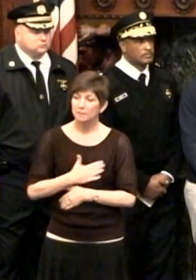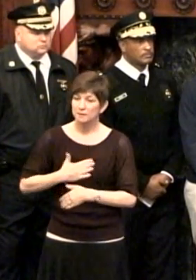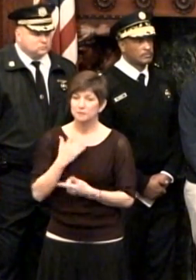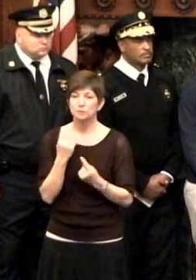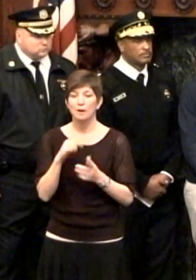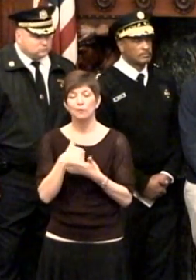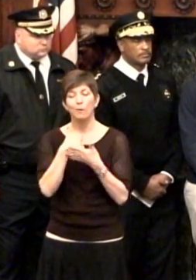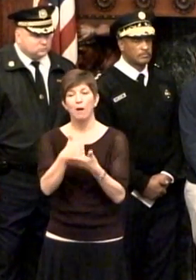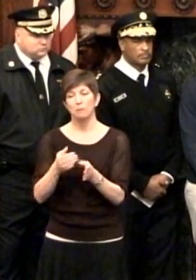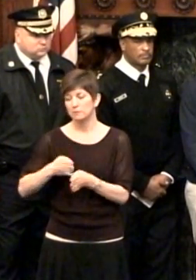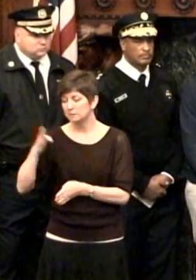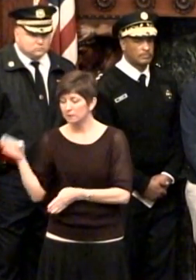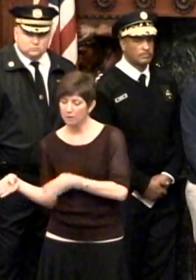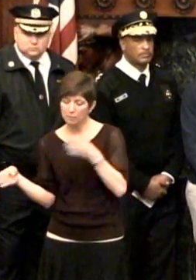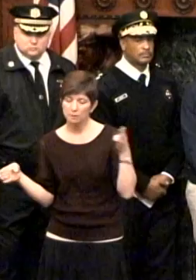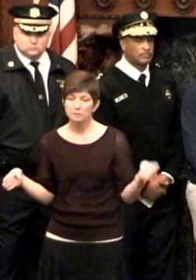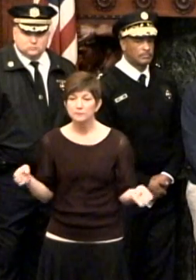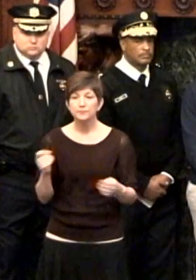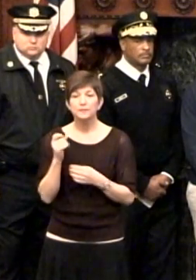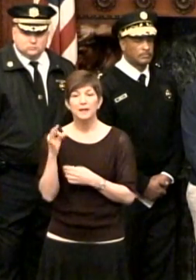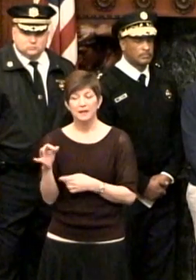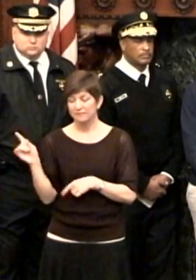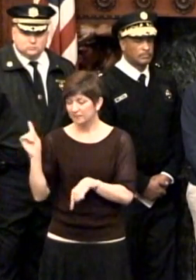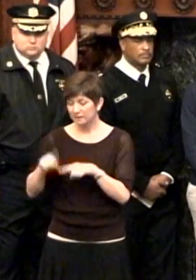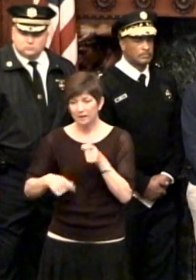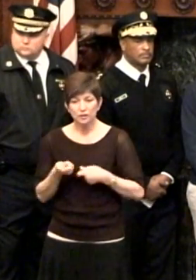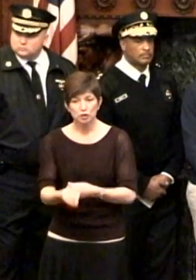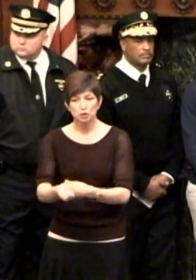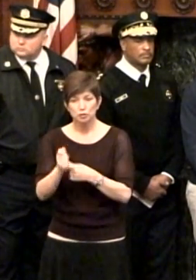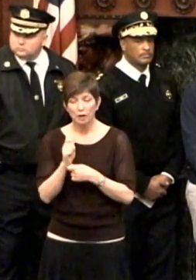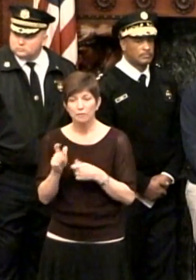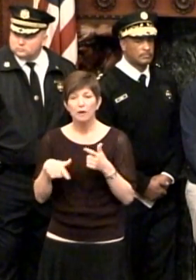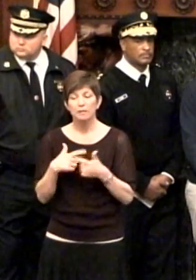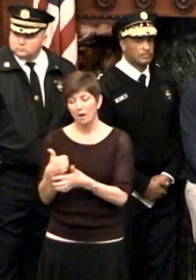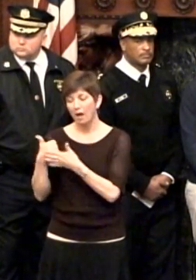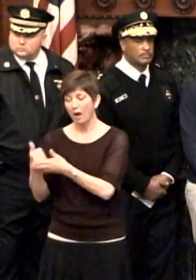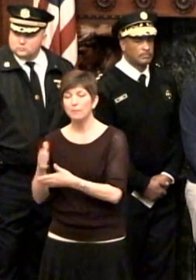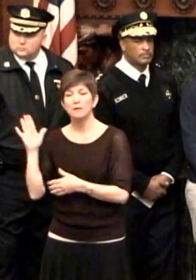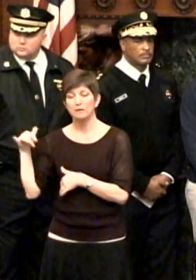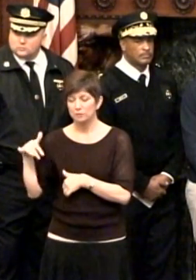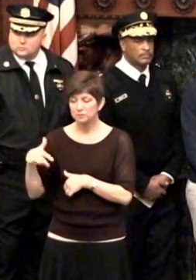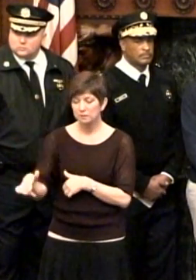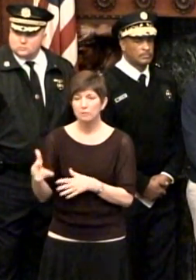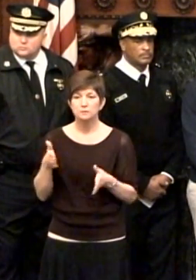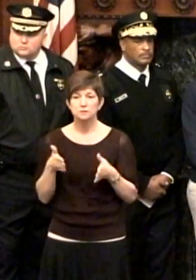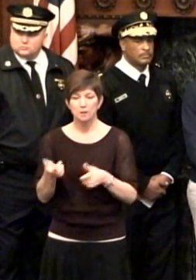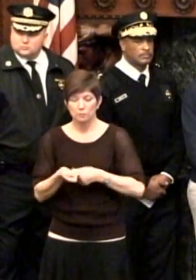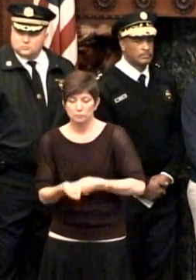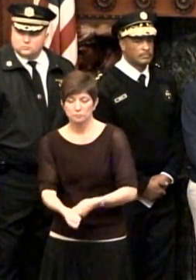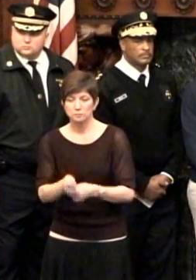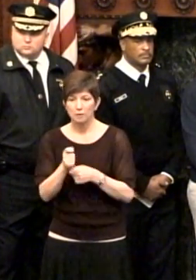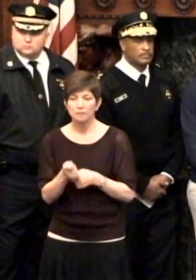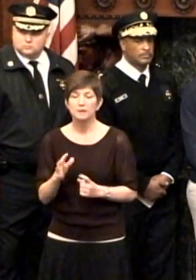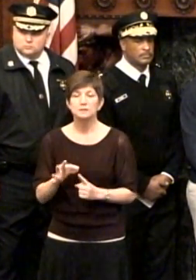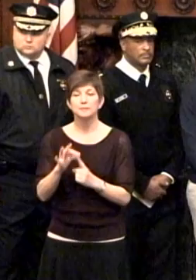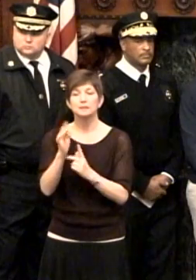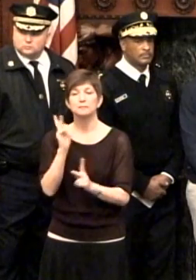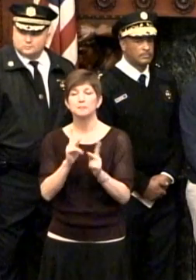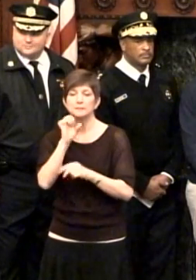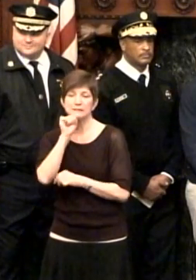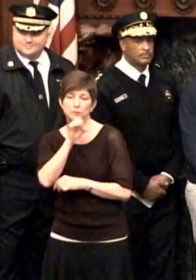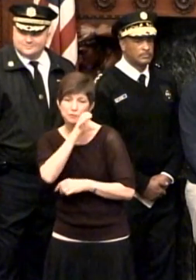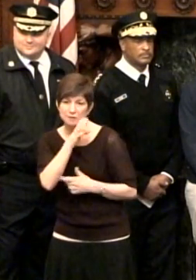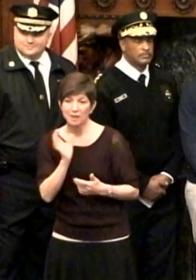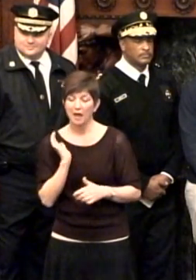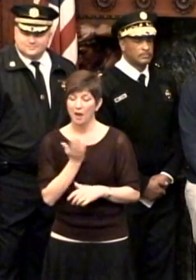to help your neighbors, if they are not able to clear their steps and sidewalks, especially our senior citizens.